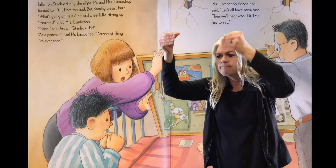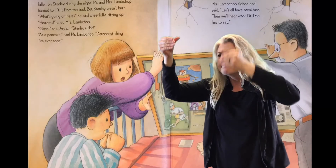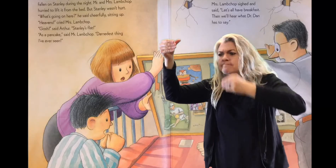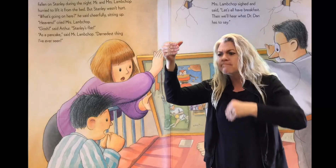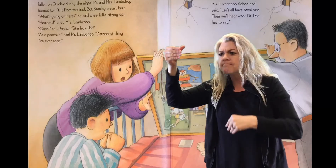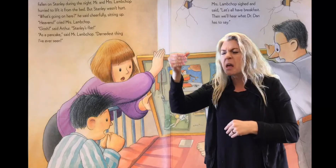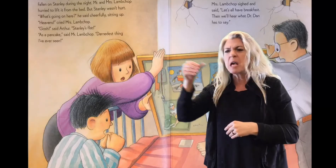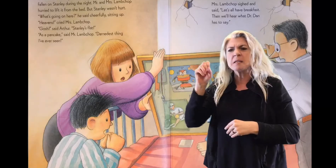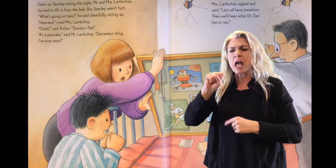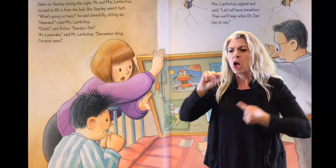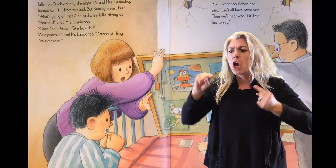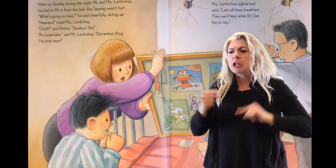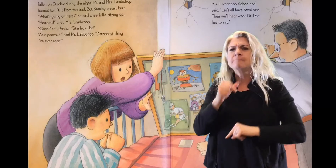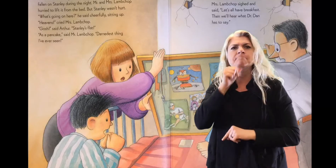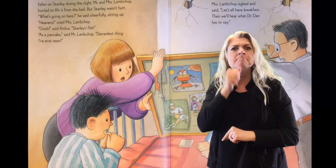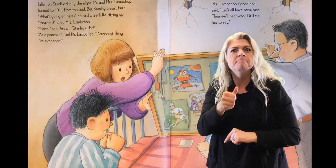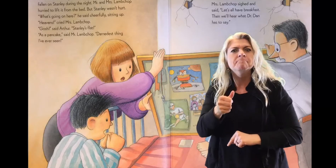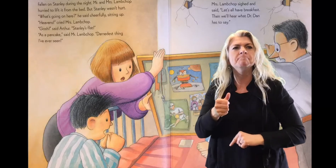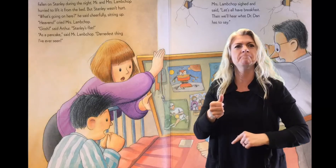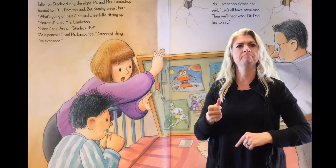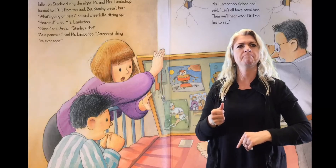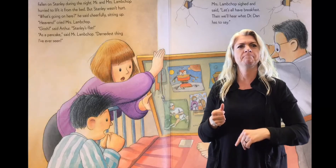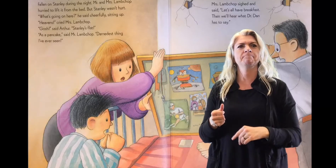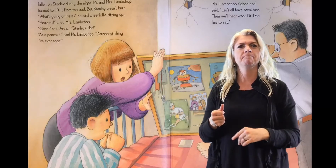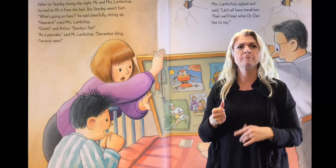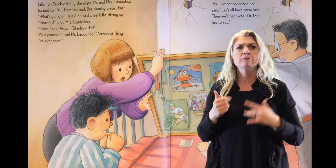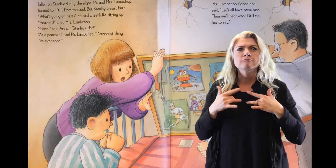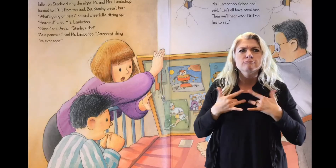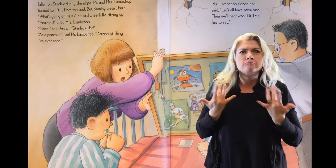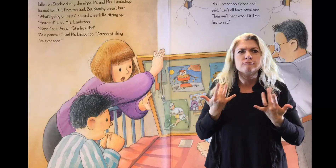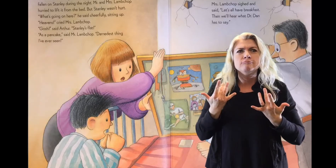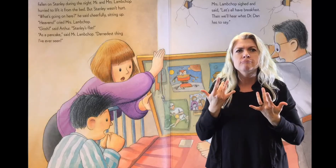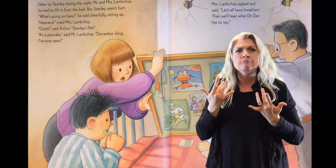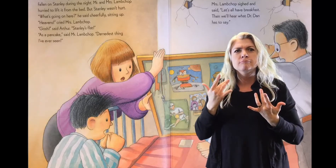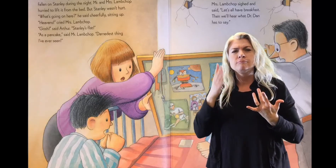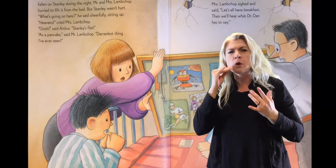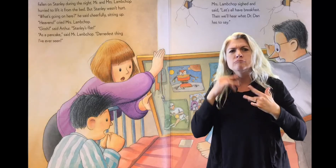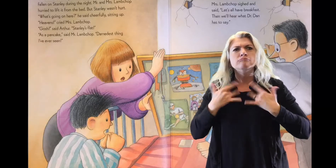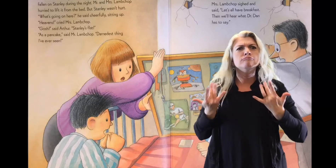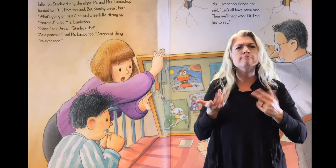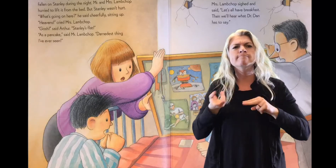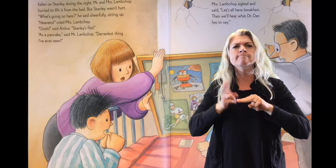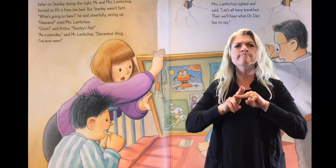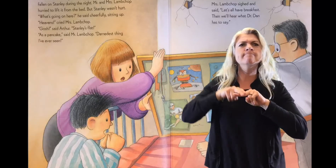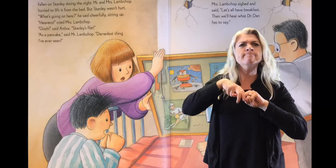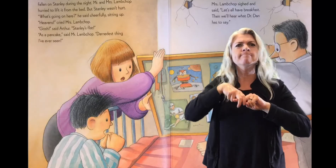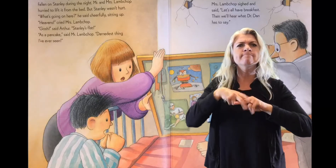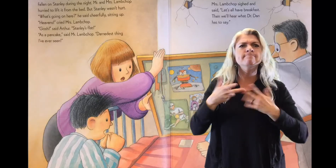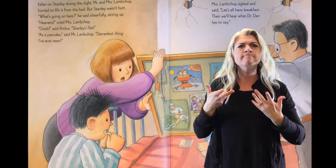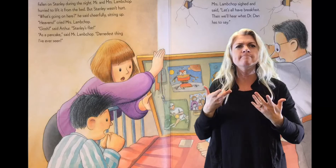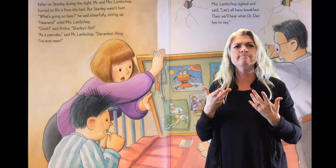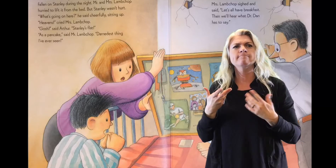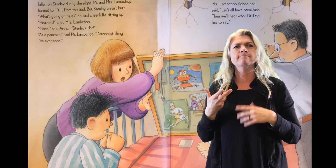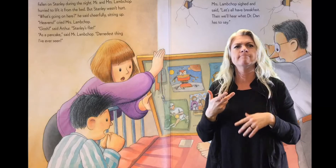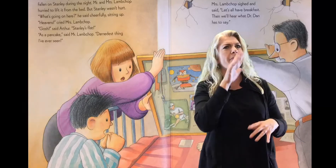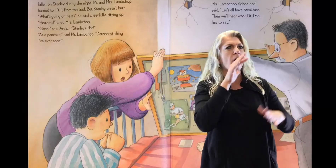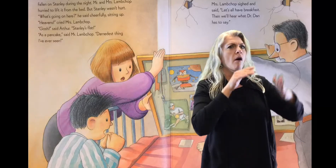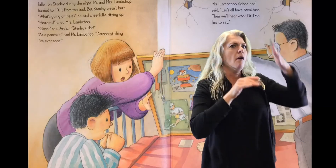to lift it from the bed, but Stanley wasn't hurt. "What's going on here?" he said cheerfully, sitting